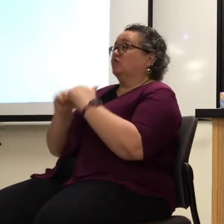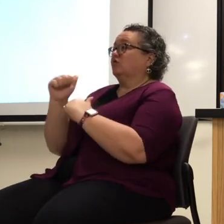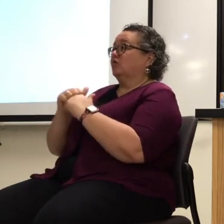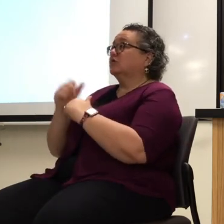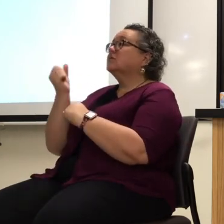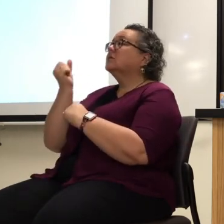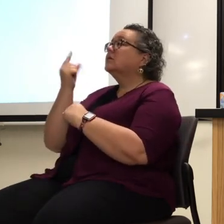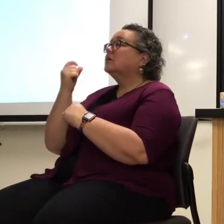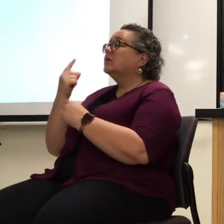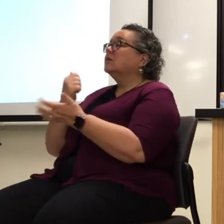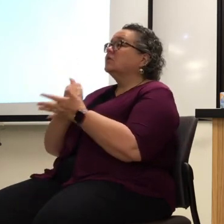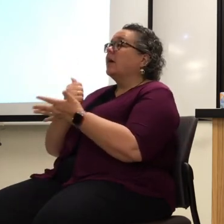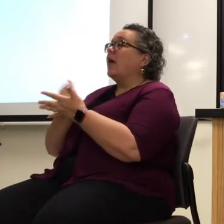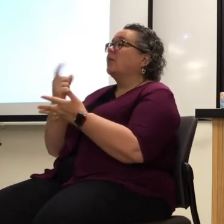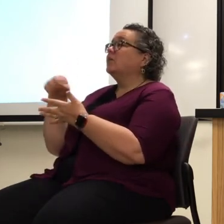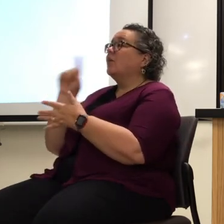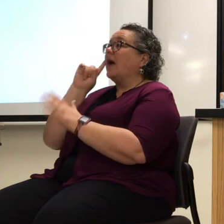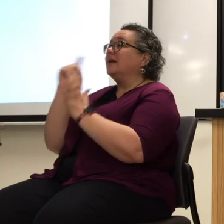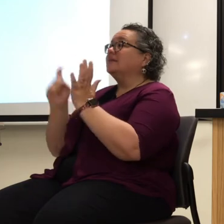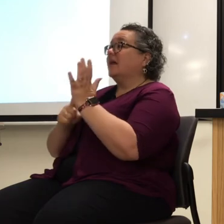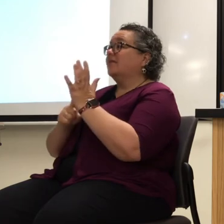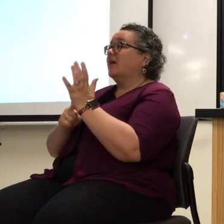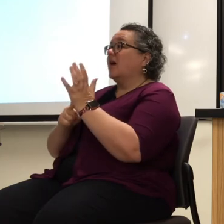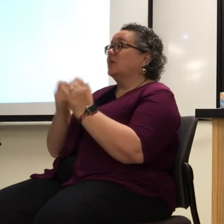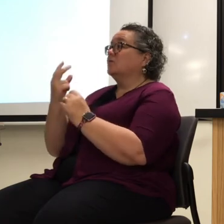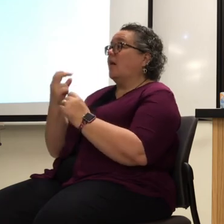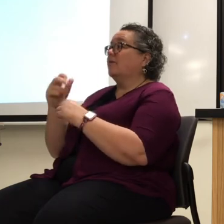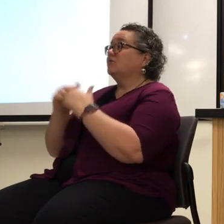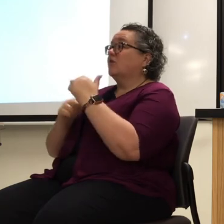Now, to help you identify the 12 structures, the brains are